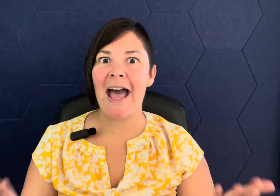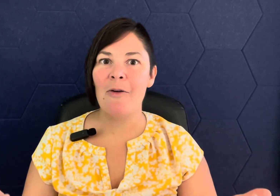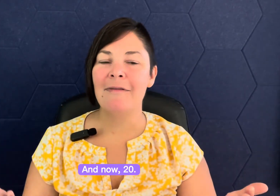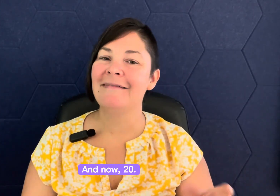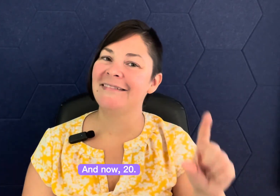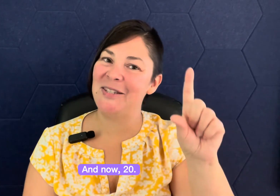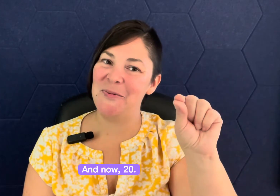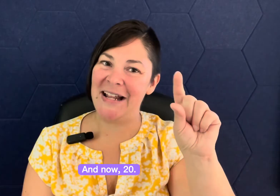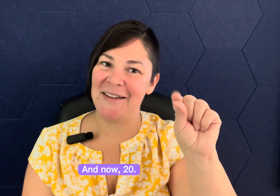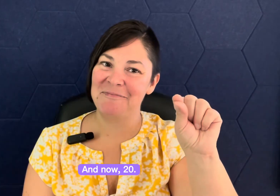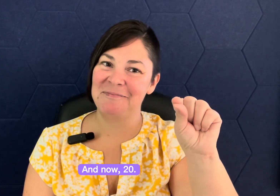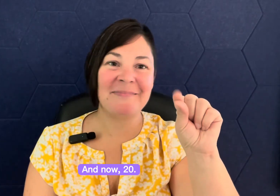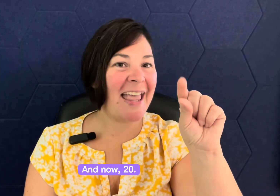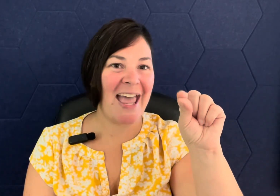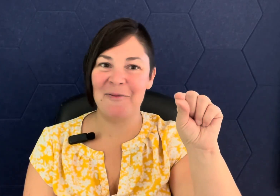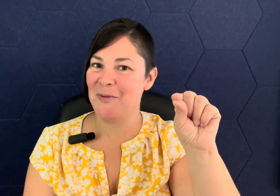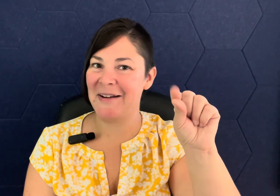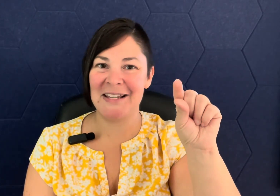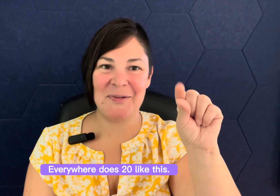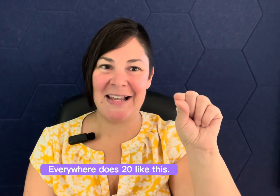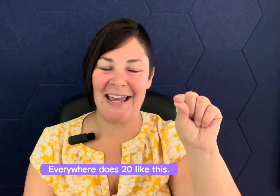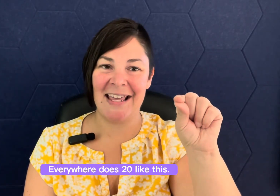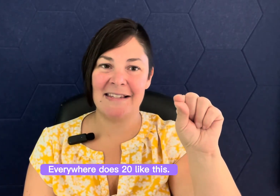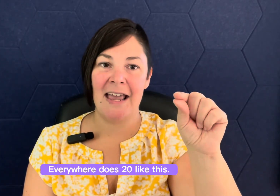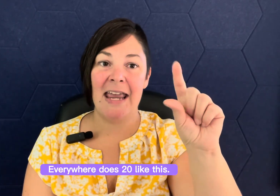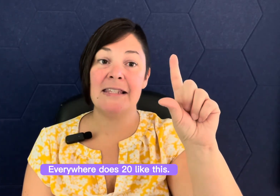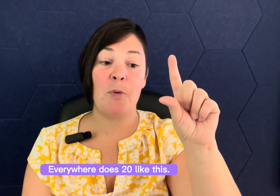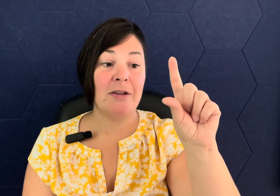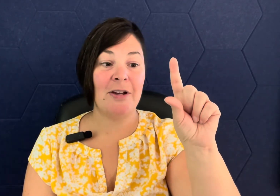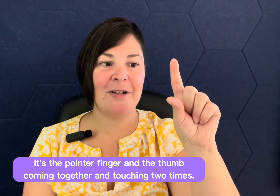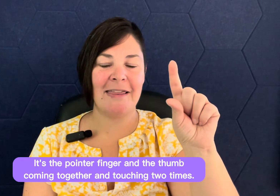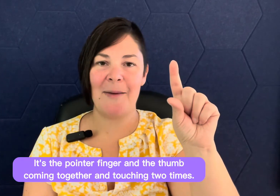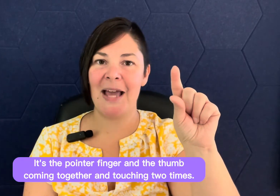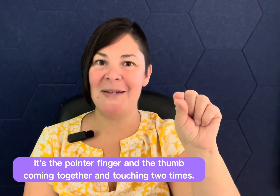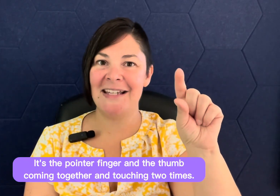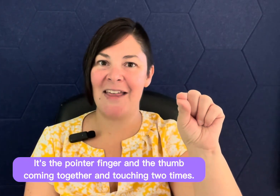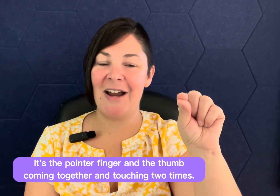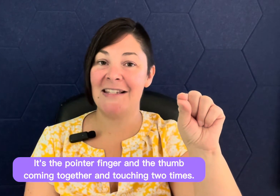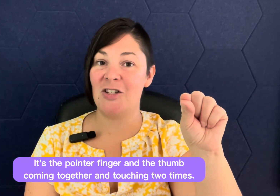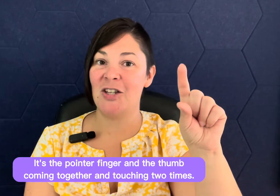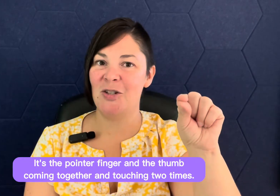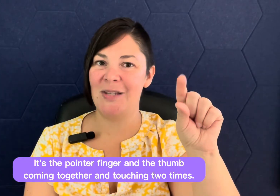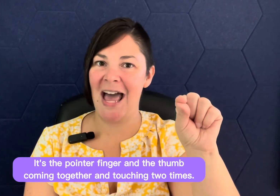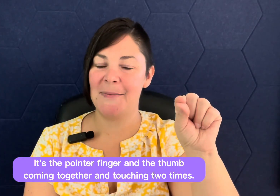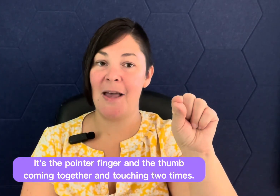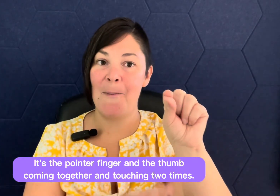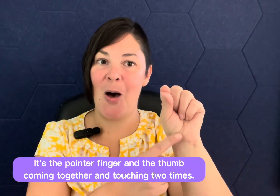now 20. Everywhere does 20 like this. It's the pointer finger and the thumb coming together and touching 2 times, palm